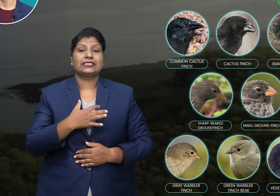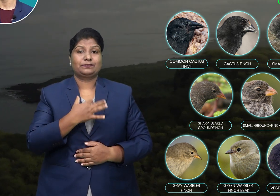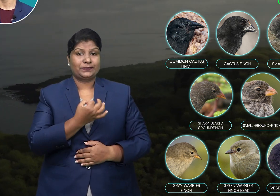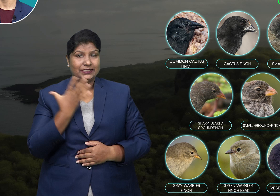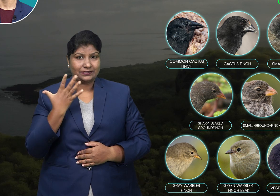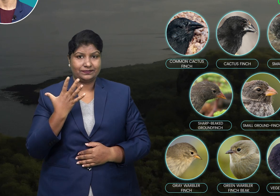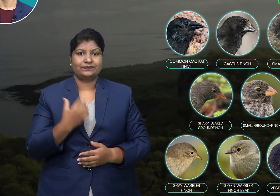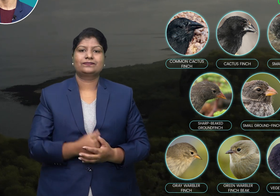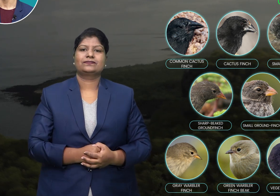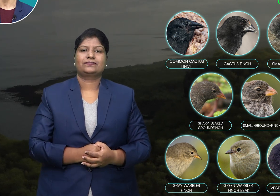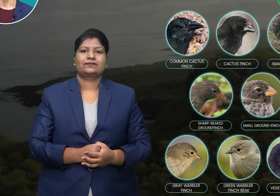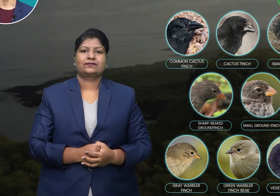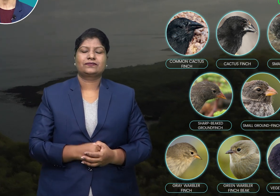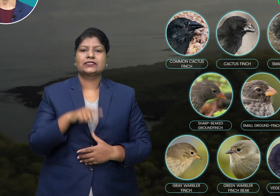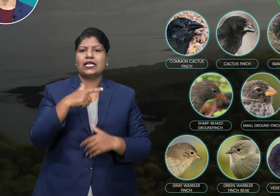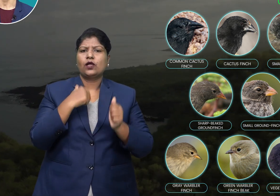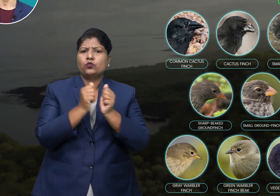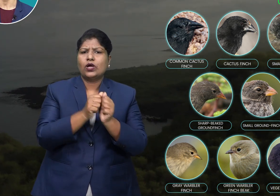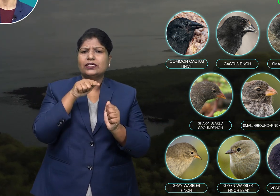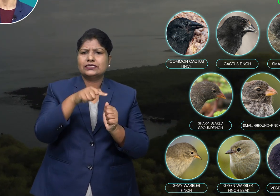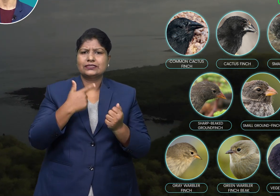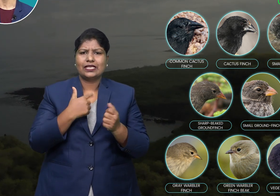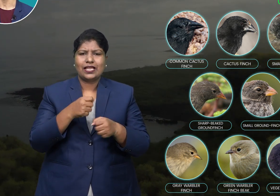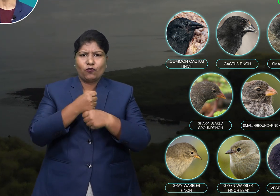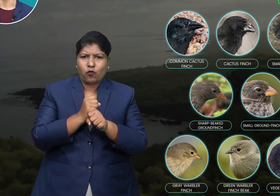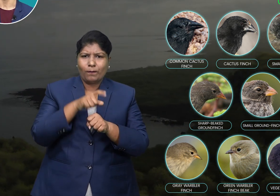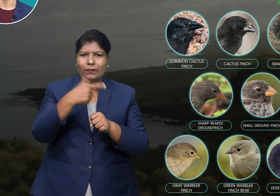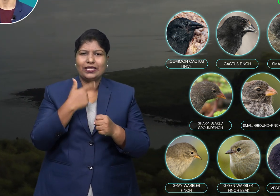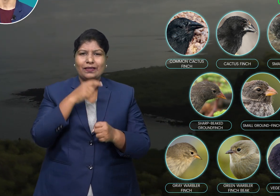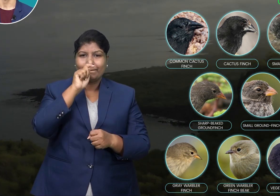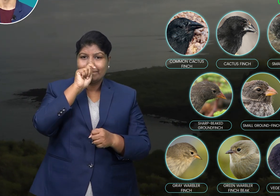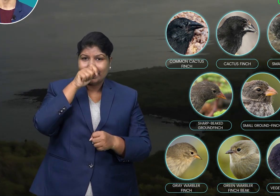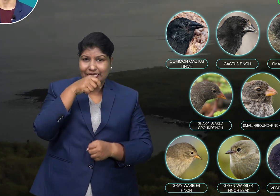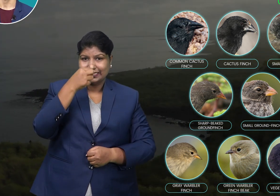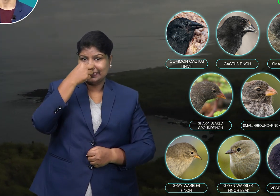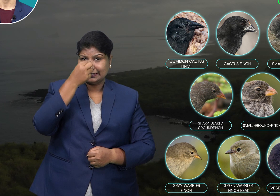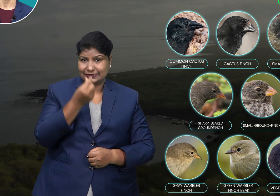especially with respect to the form of beaks.